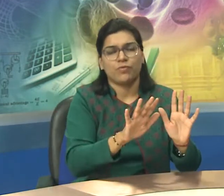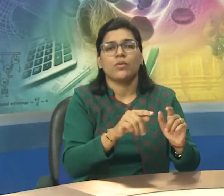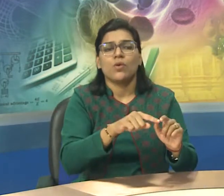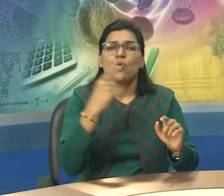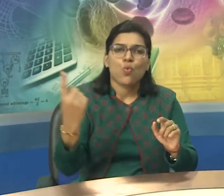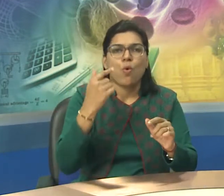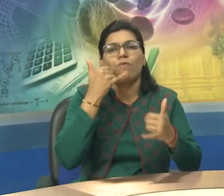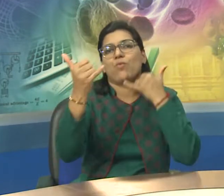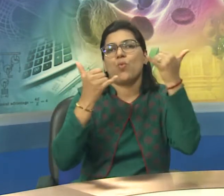new